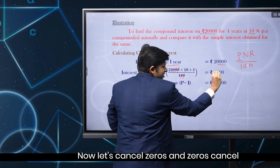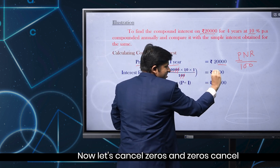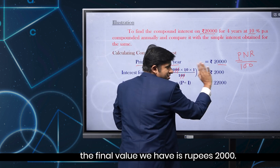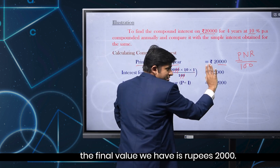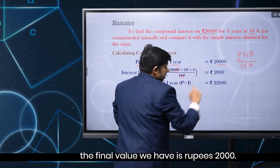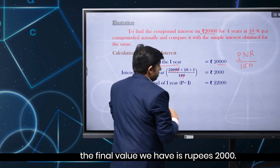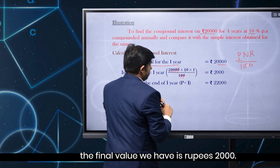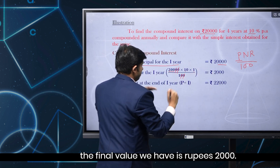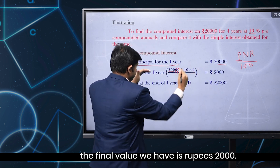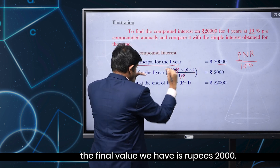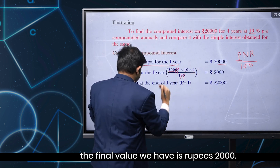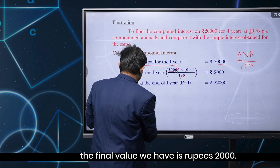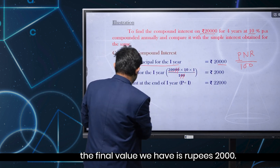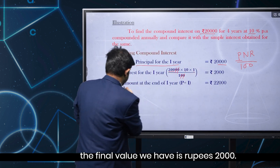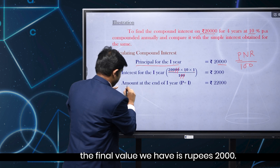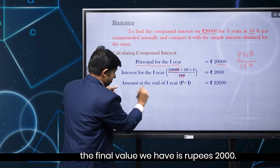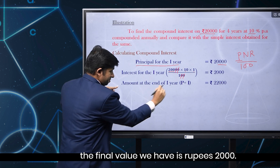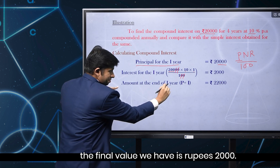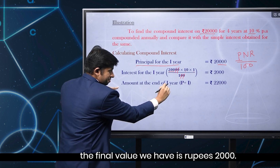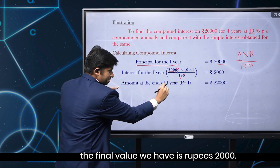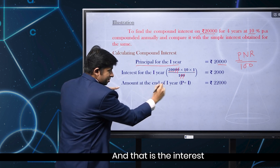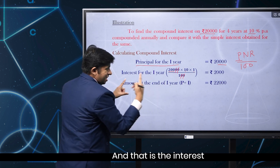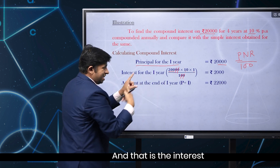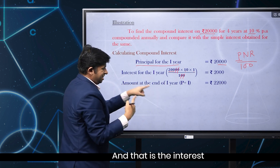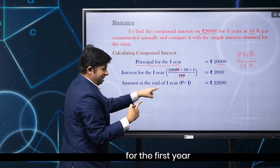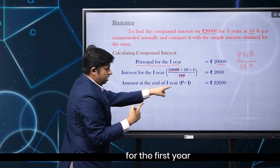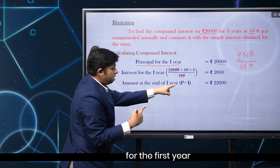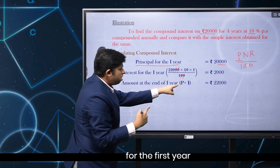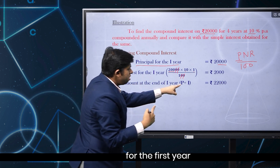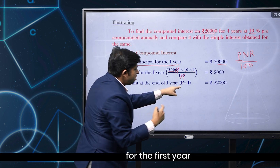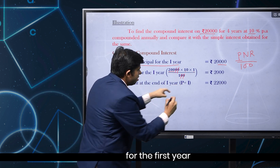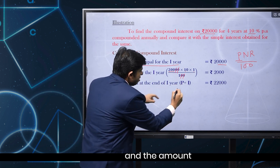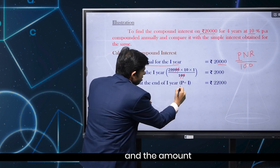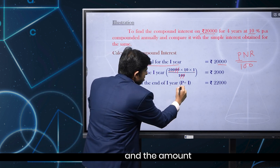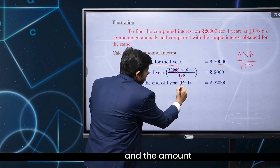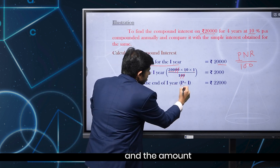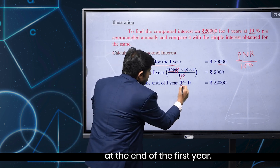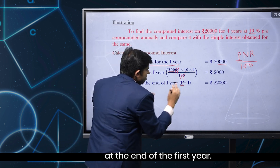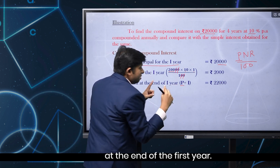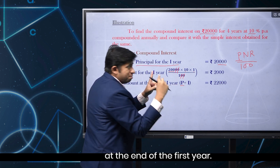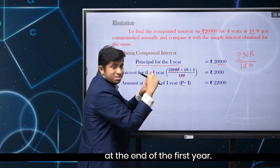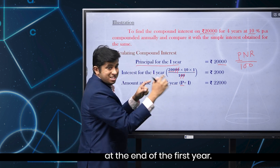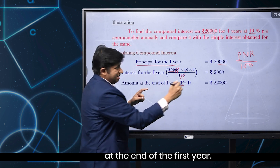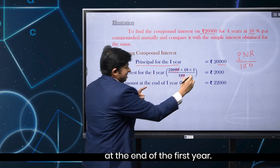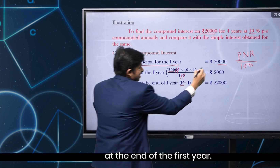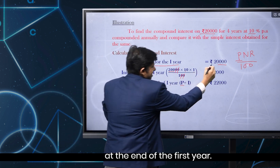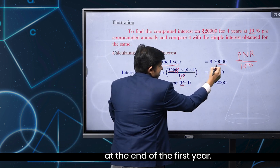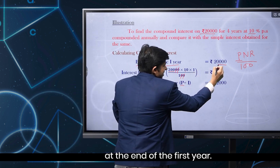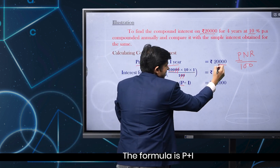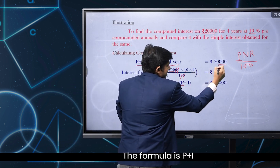The final value we have is rupees 2,000, and that is the interest for the first year. And the amount at the end of the first year, the